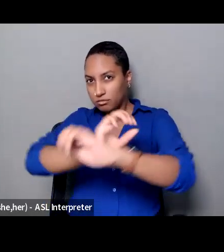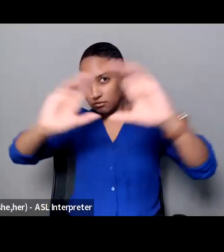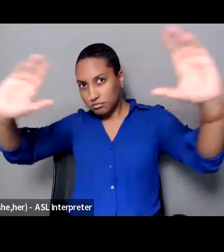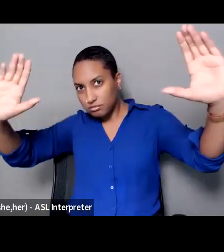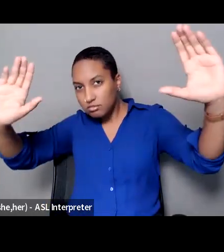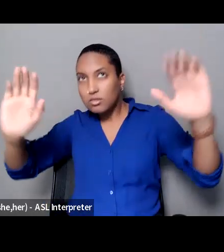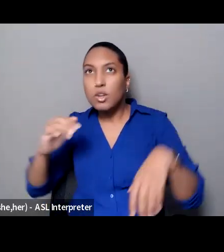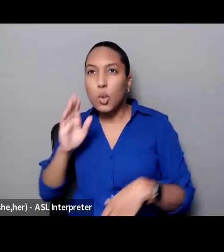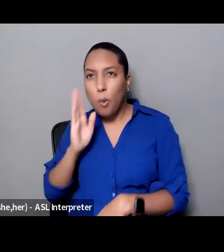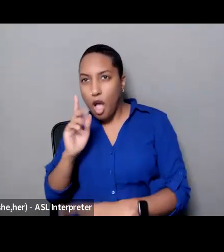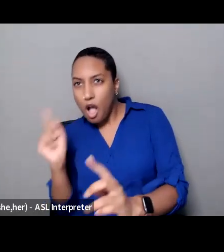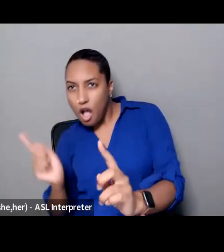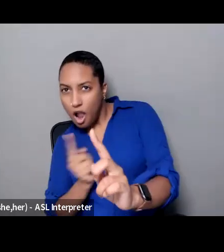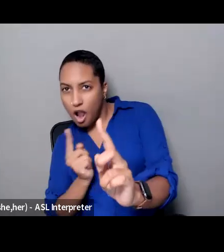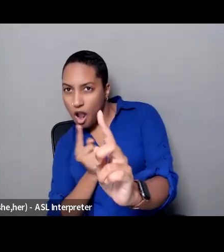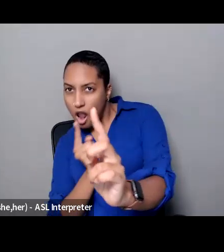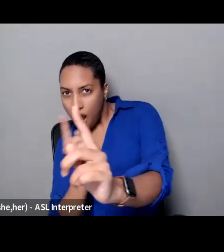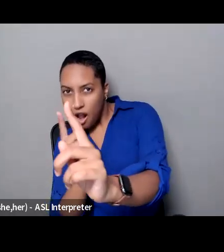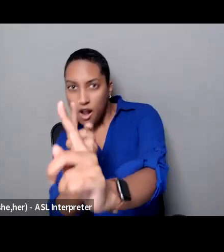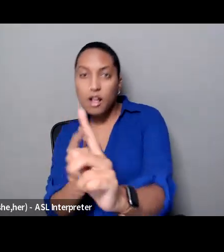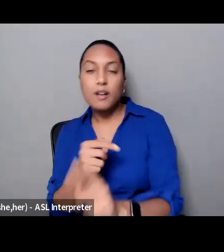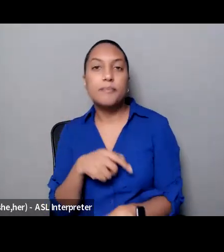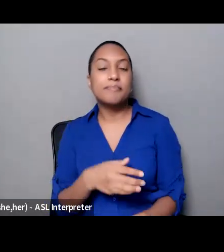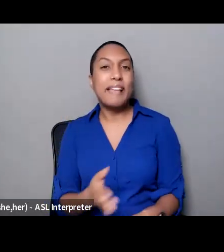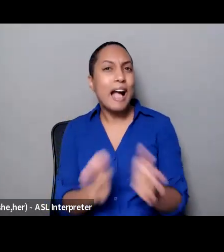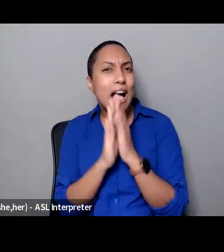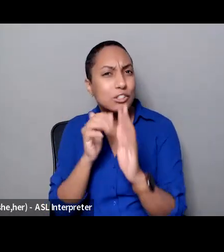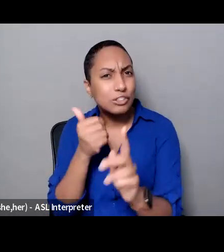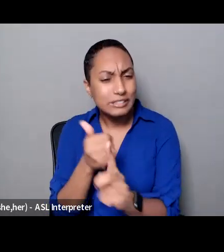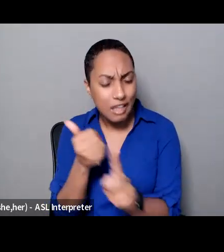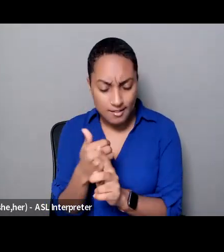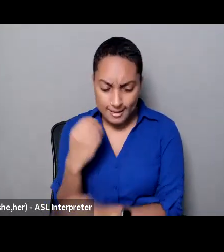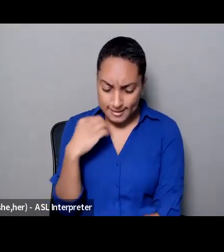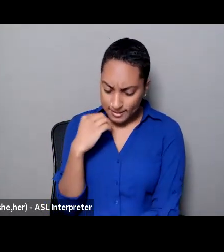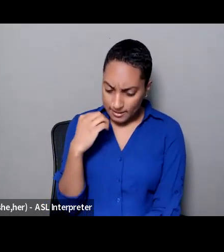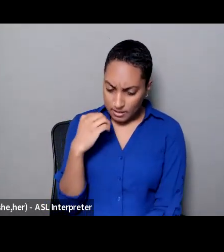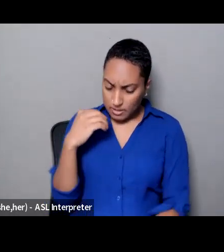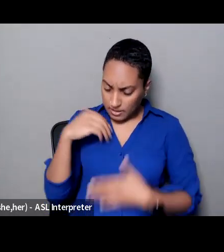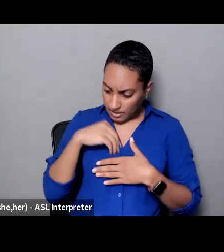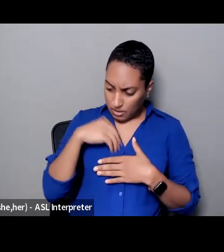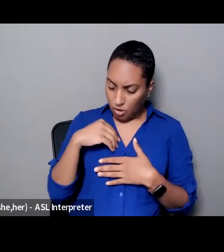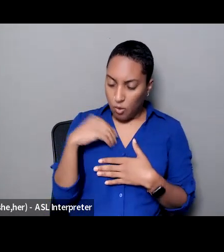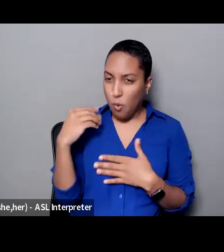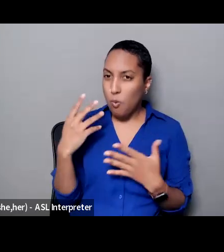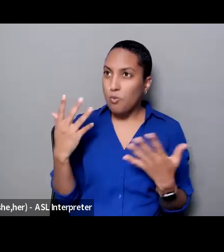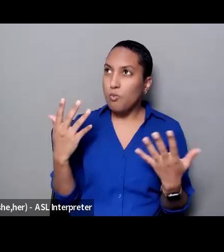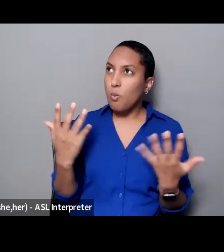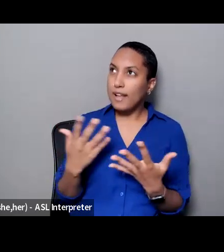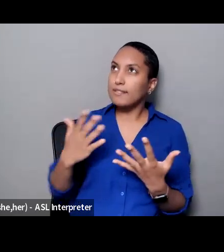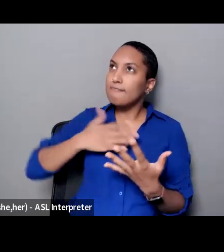things further. But you ask yourself, what would be your future